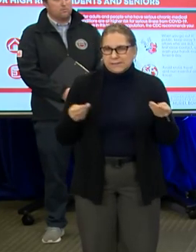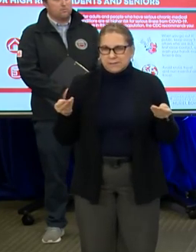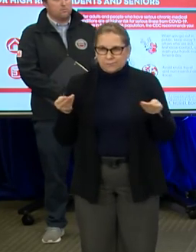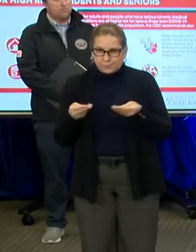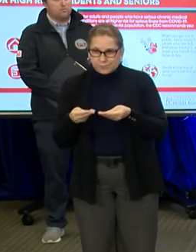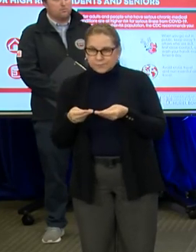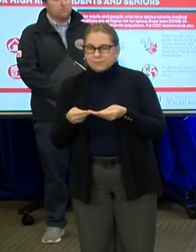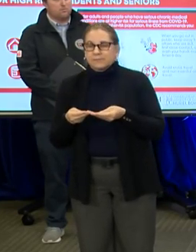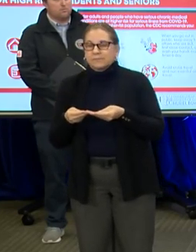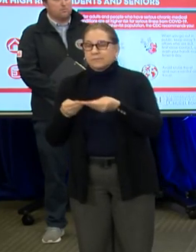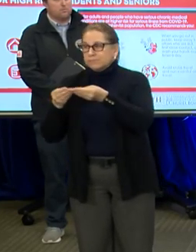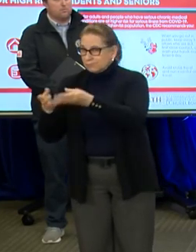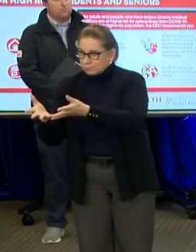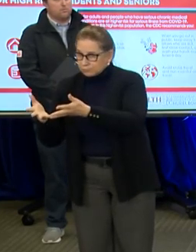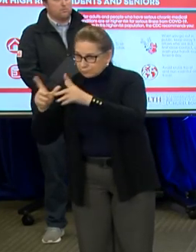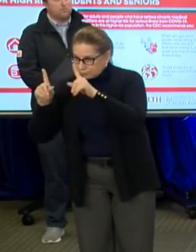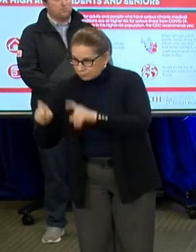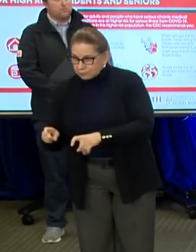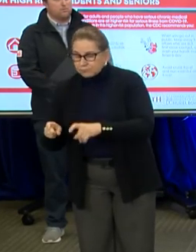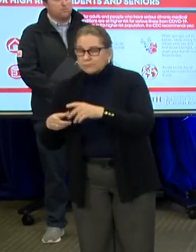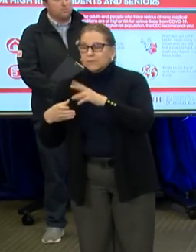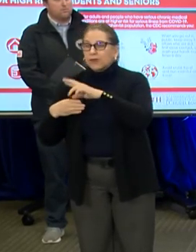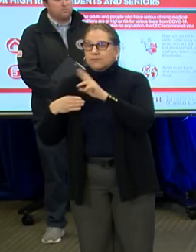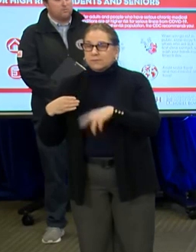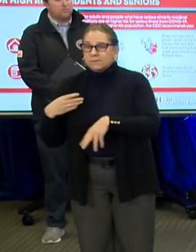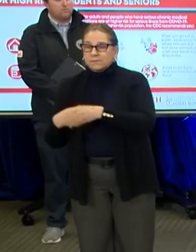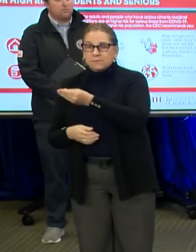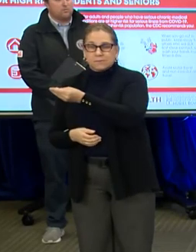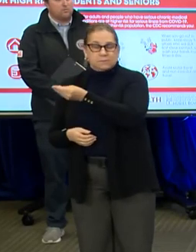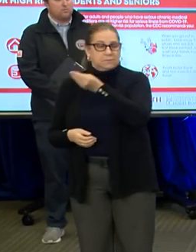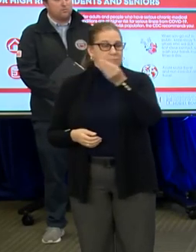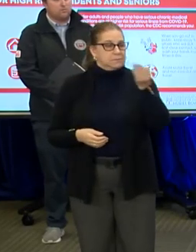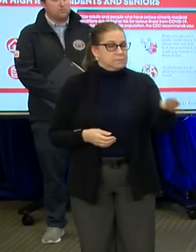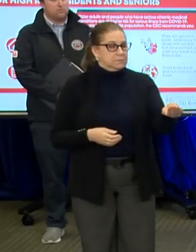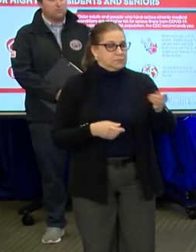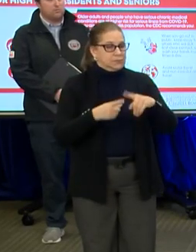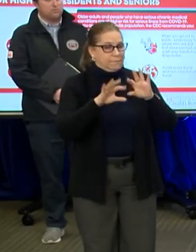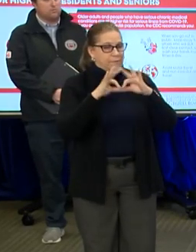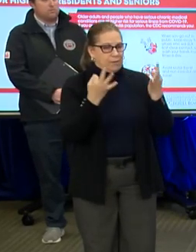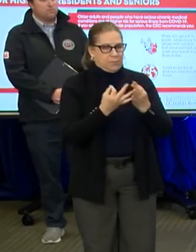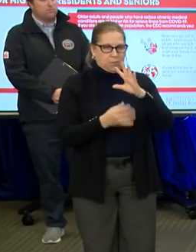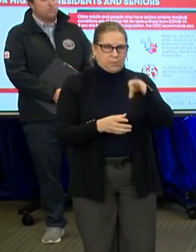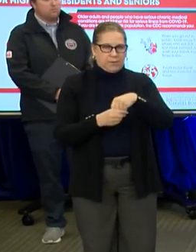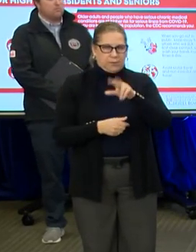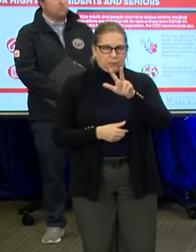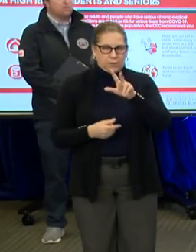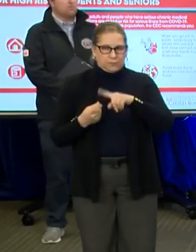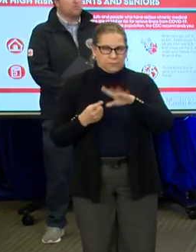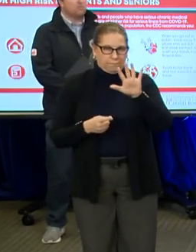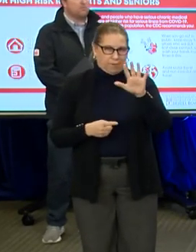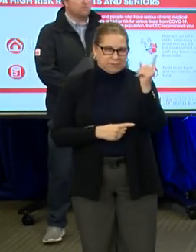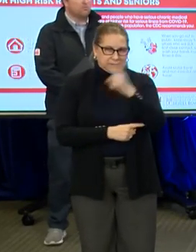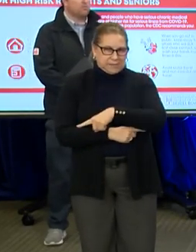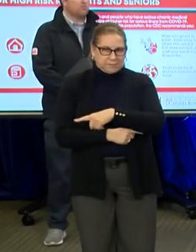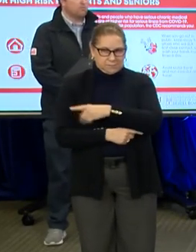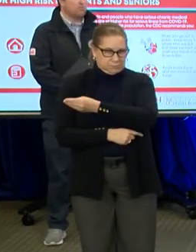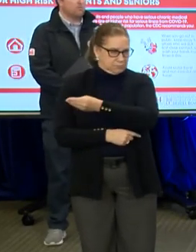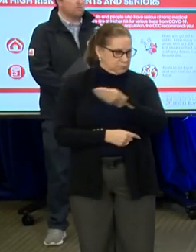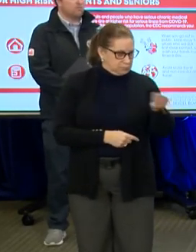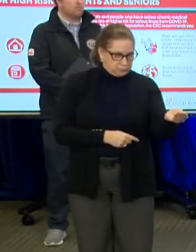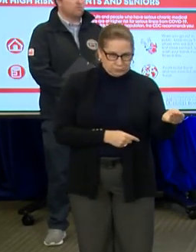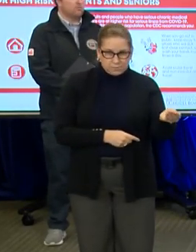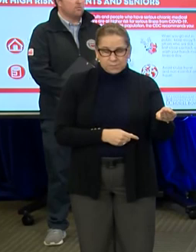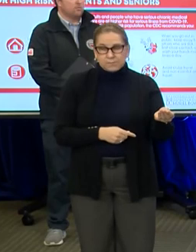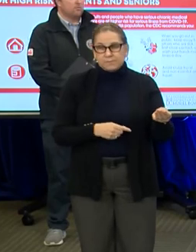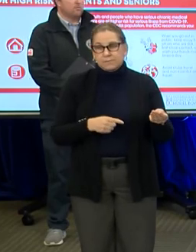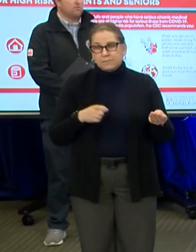within 3 to 5 days. Within the coming days, the George Washington University Hospital plans to offer a